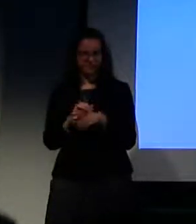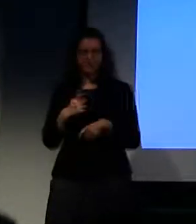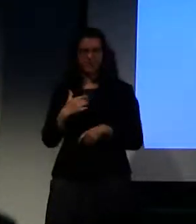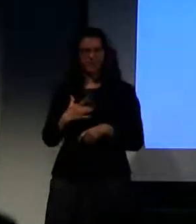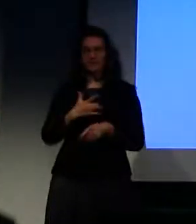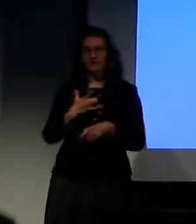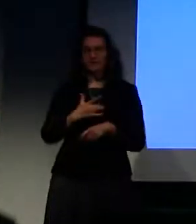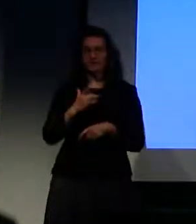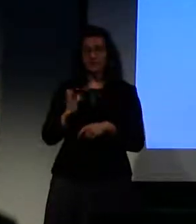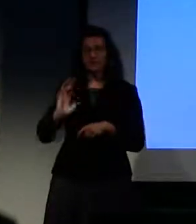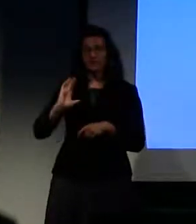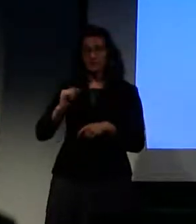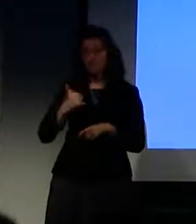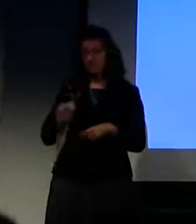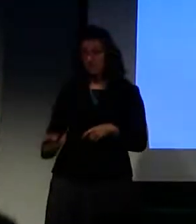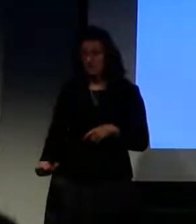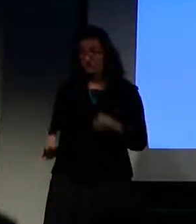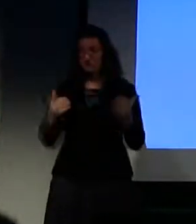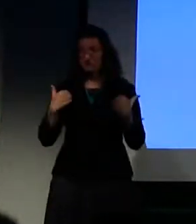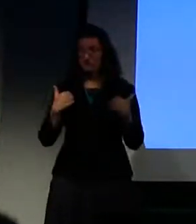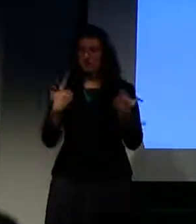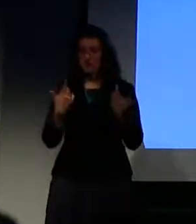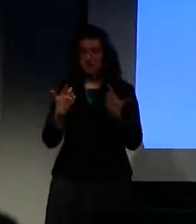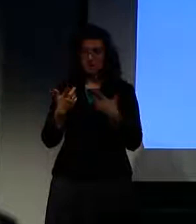poetry always, when I was young and growing up,